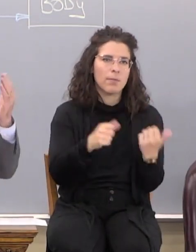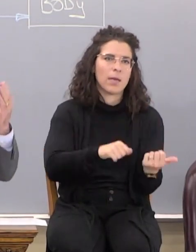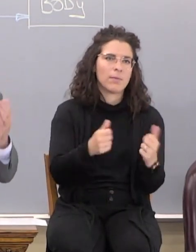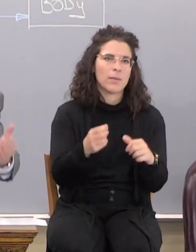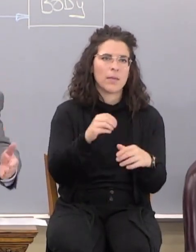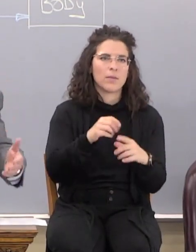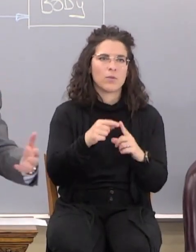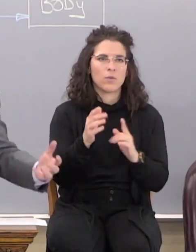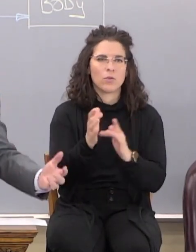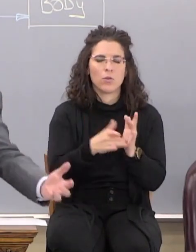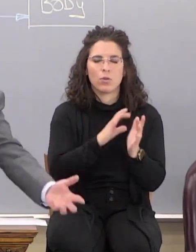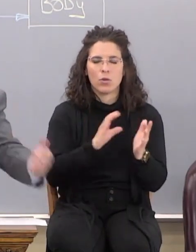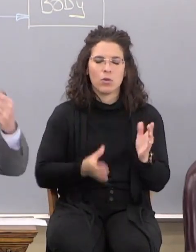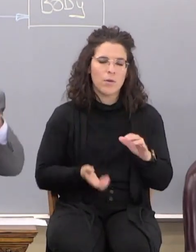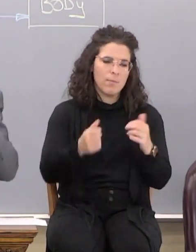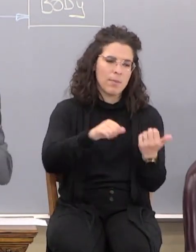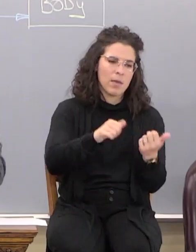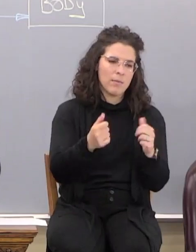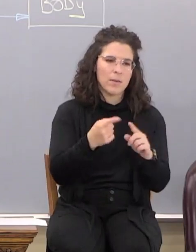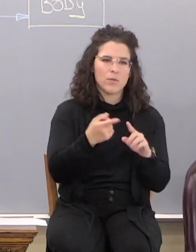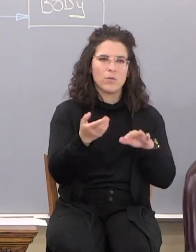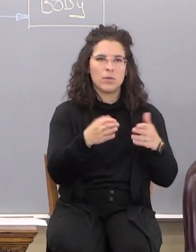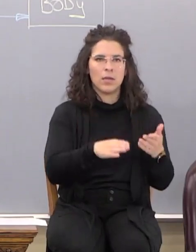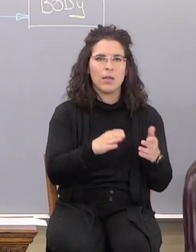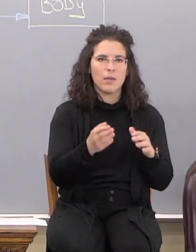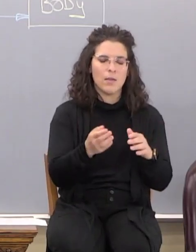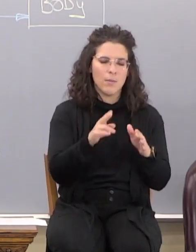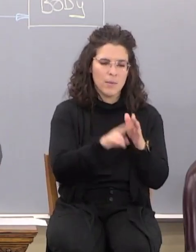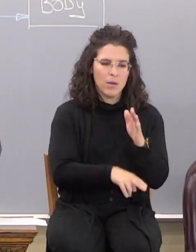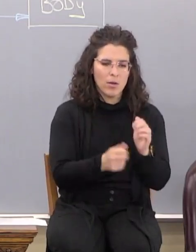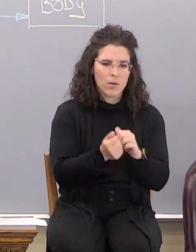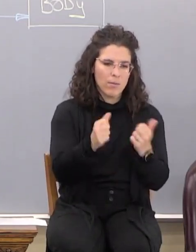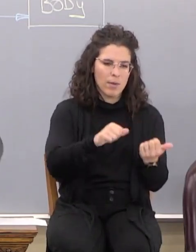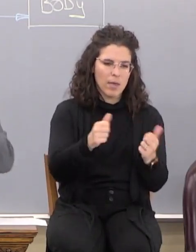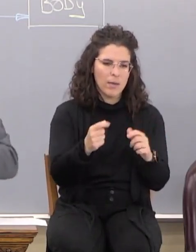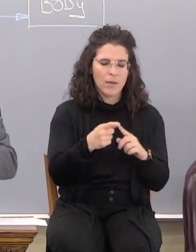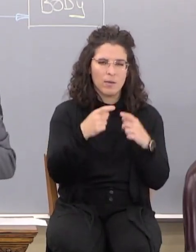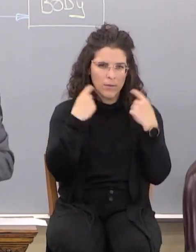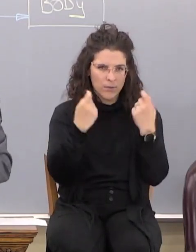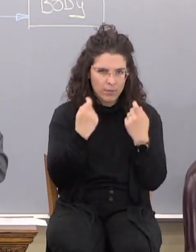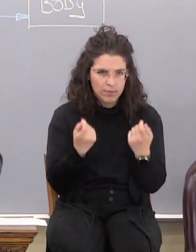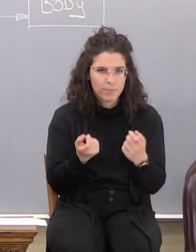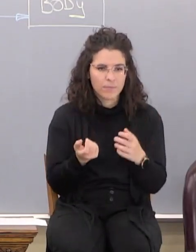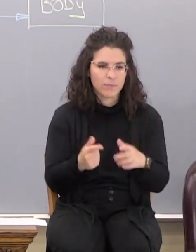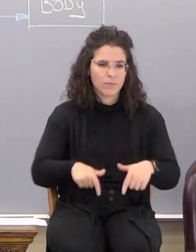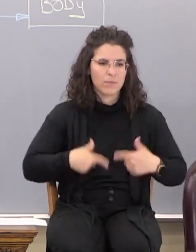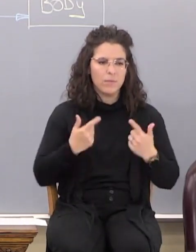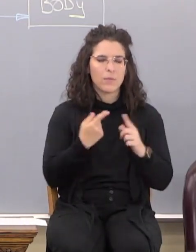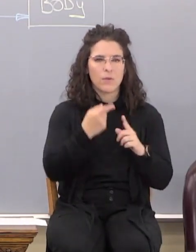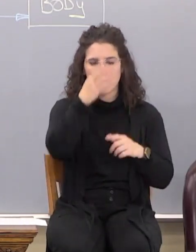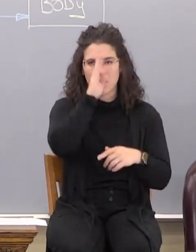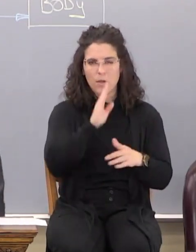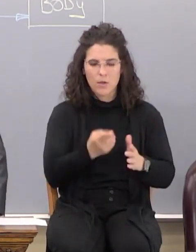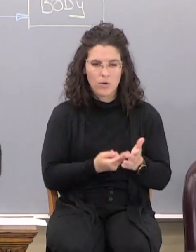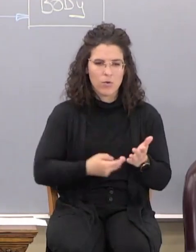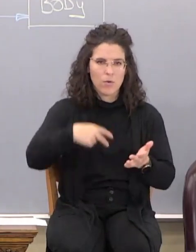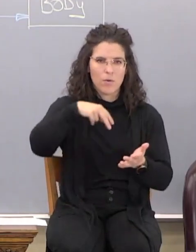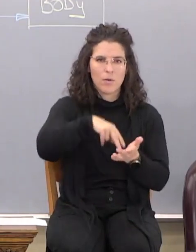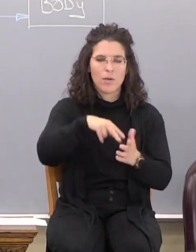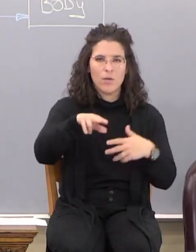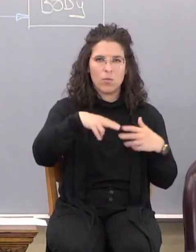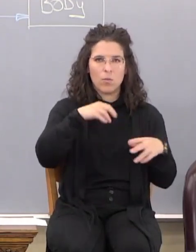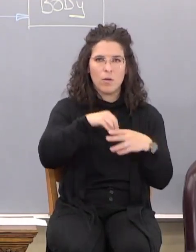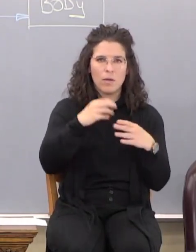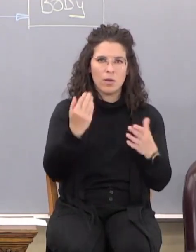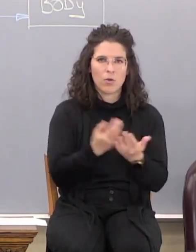Christ, baptized into his death. You're buried with him by baptism into death. And you're alive unto God. How did you do that? You're raised with him to walk in newness of life. How did